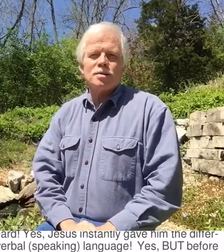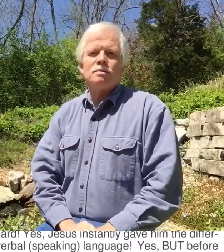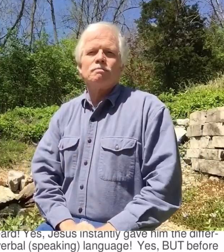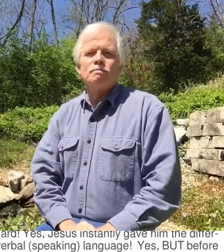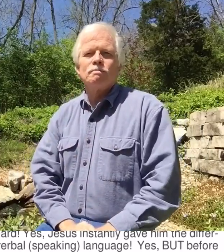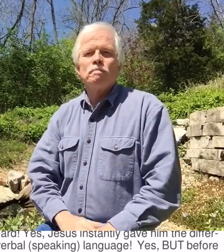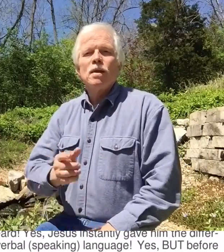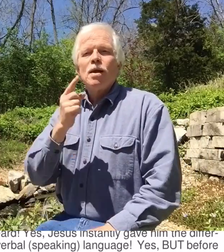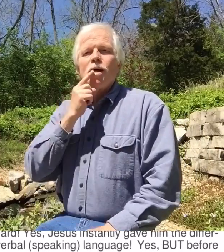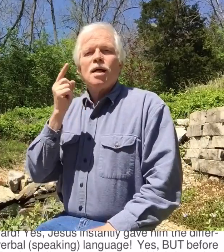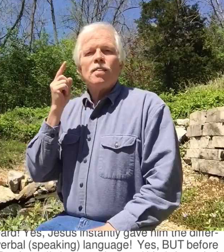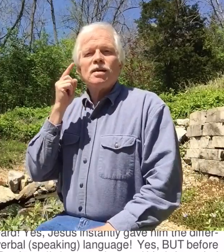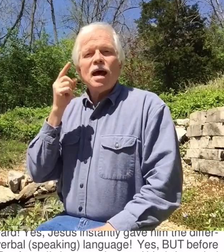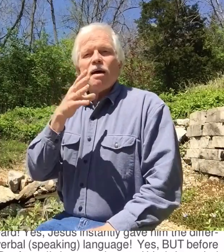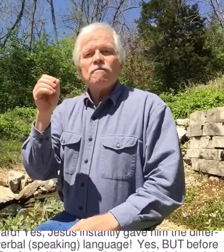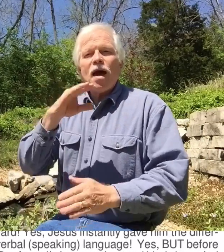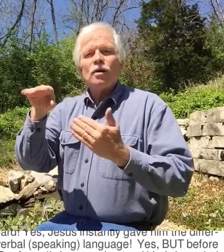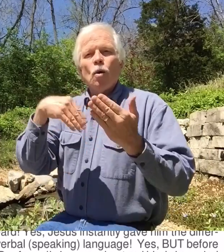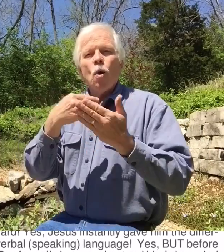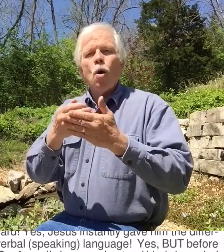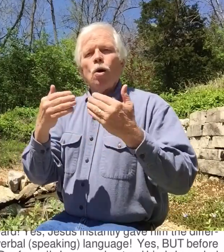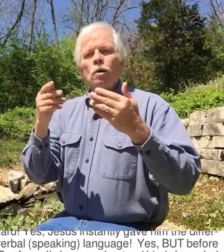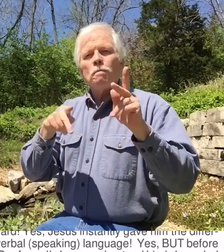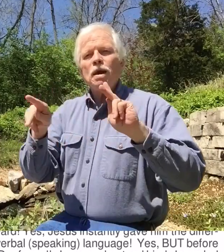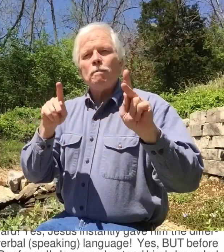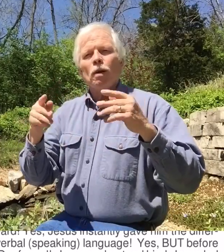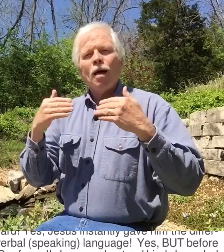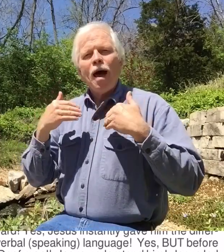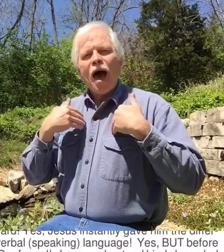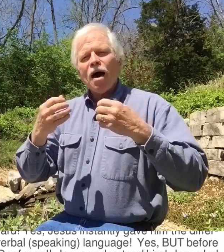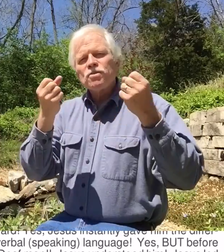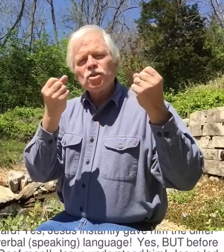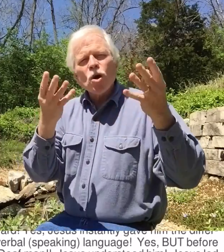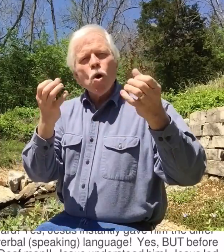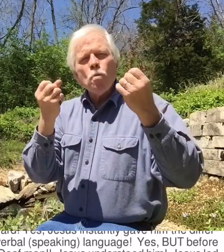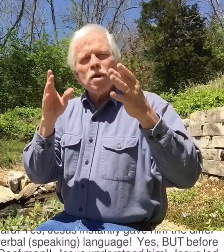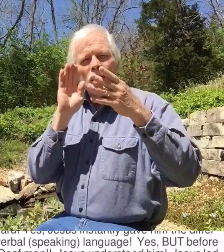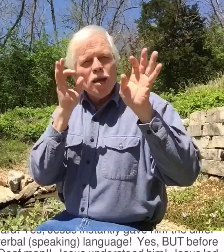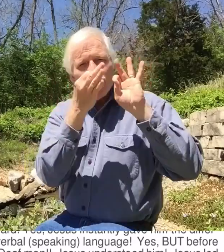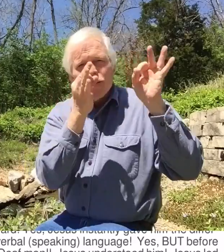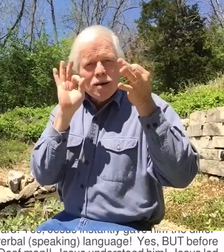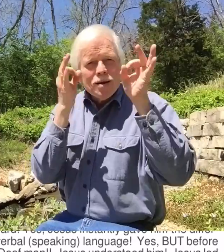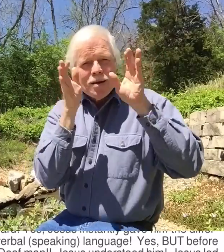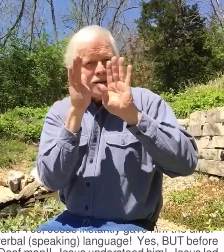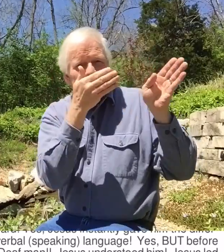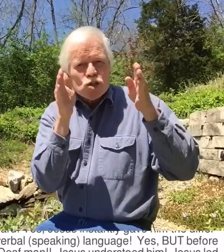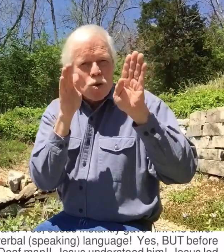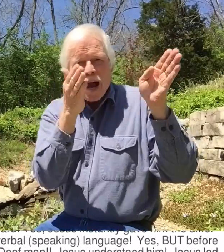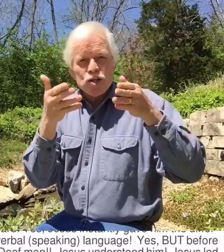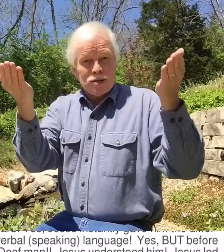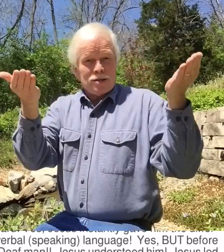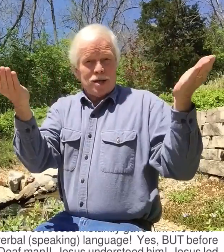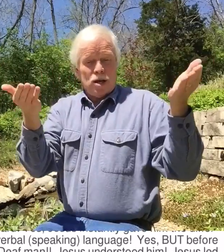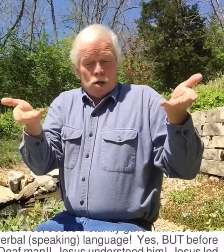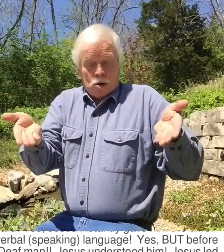the deaf and all people have so many distractions here